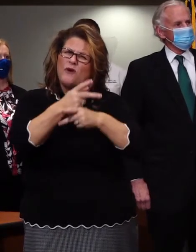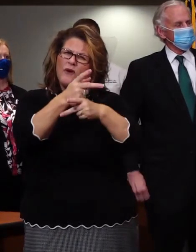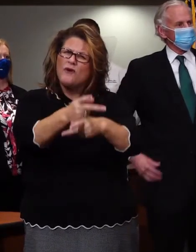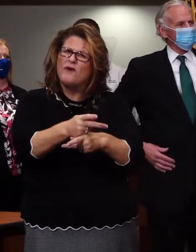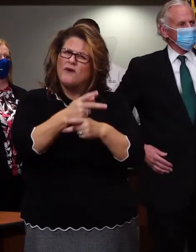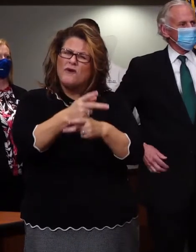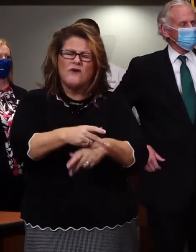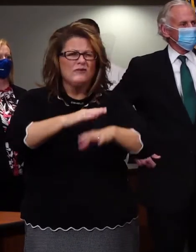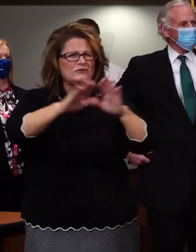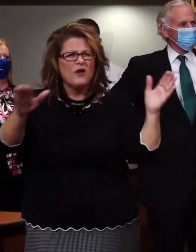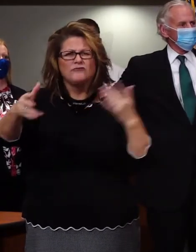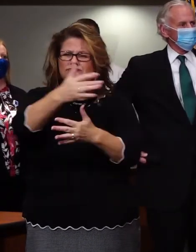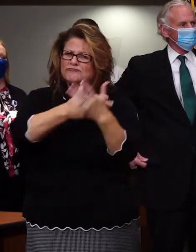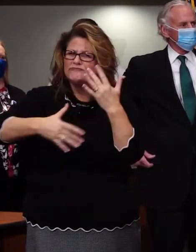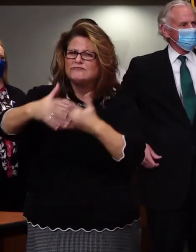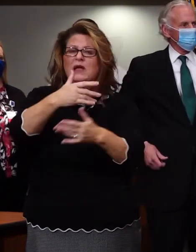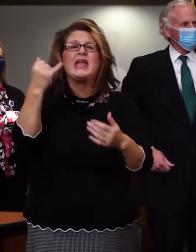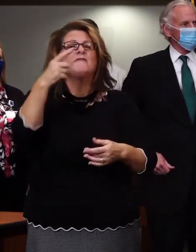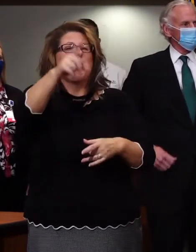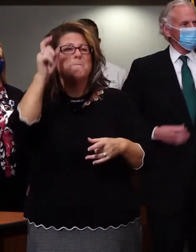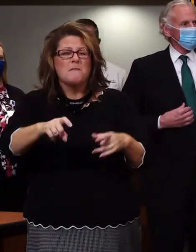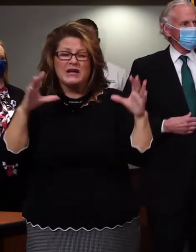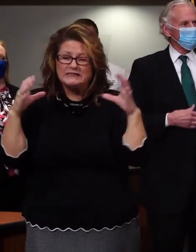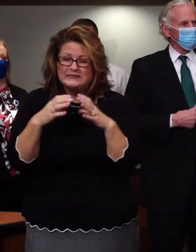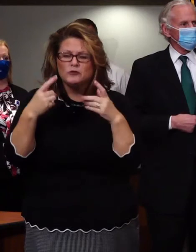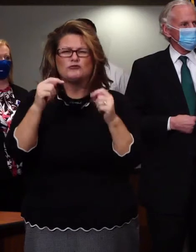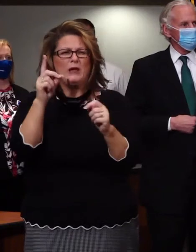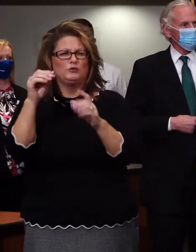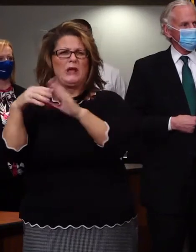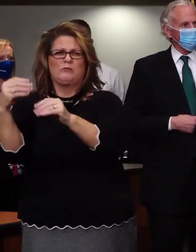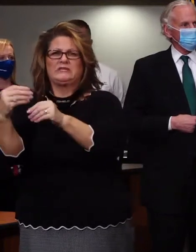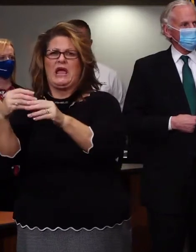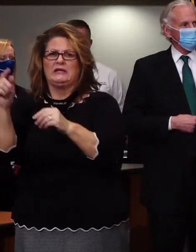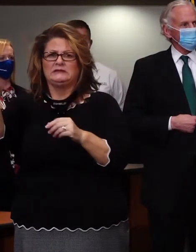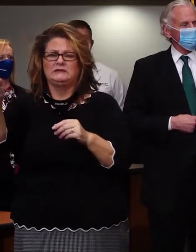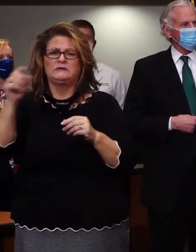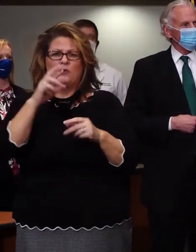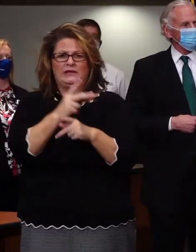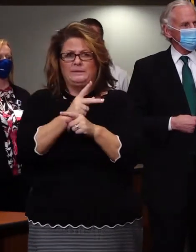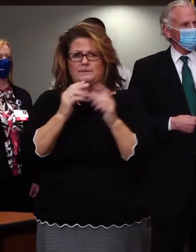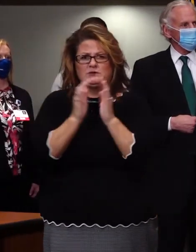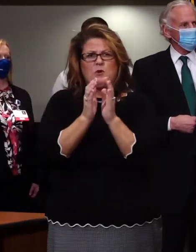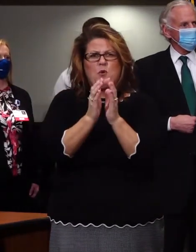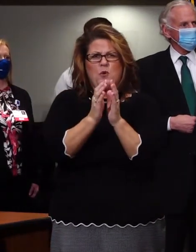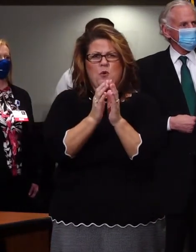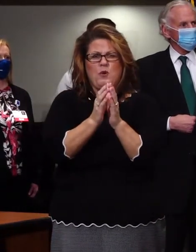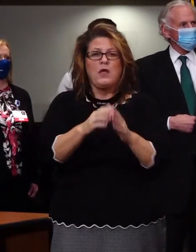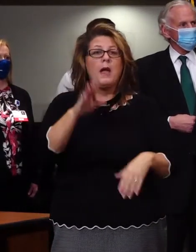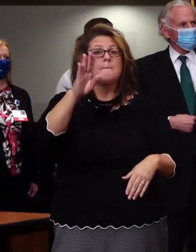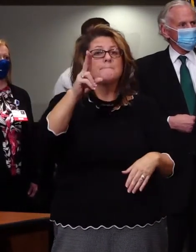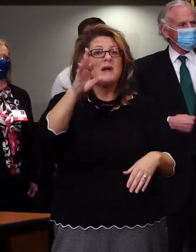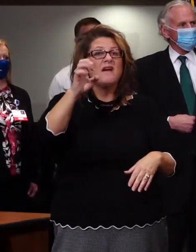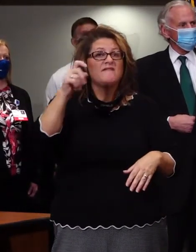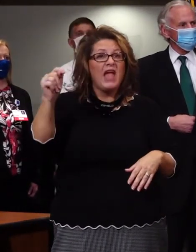a must, we recommend that you keep them small and outside where there's good ventilation. In addition, we want to discourage any kind of buffet